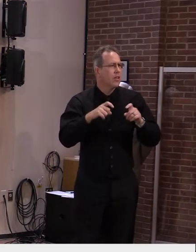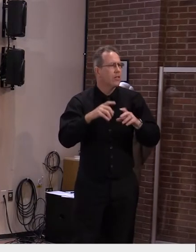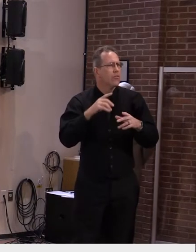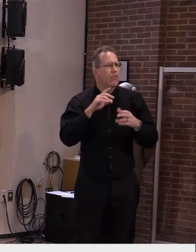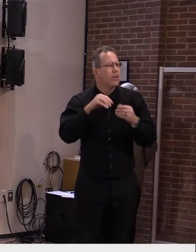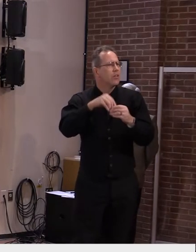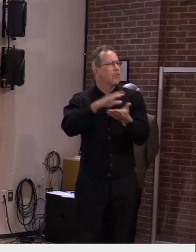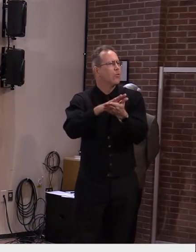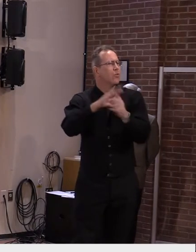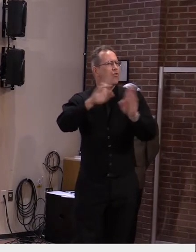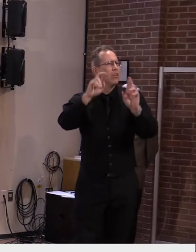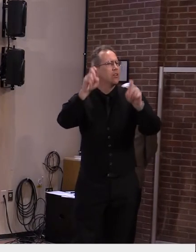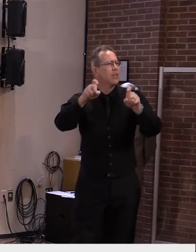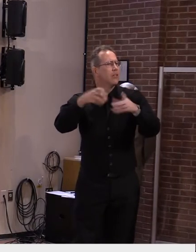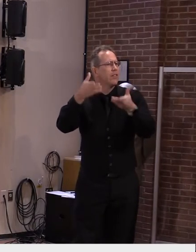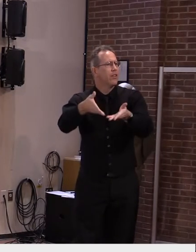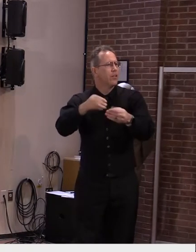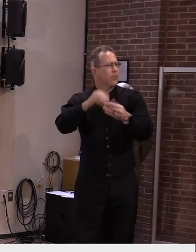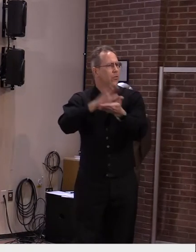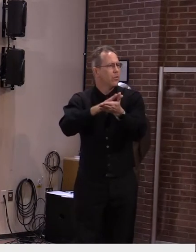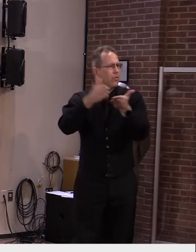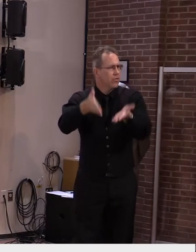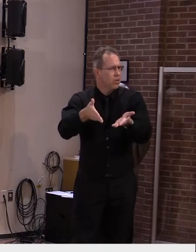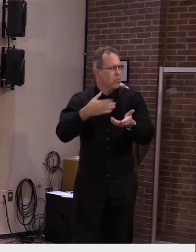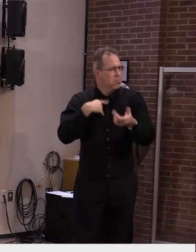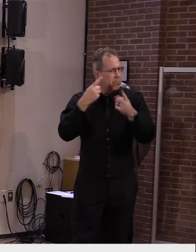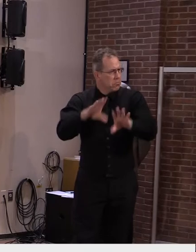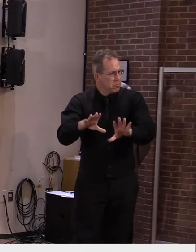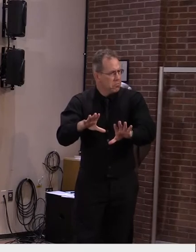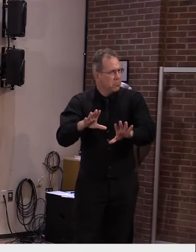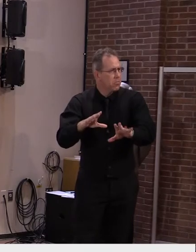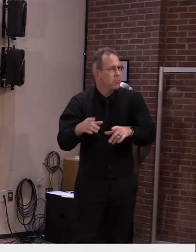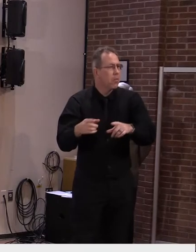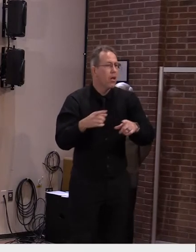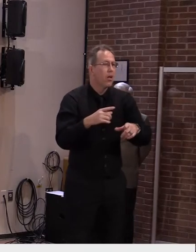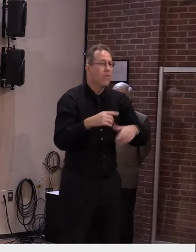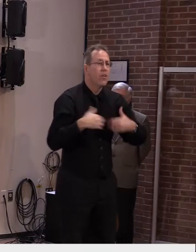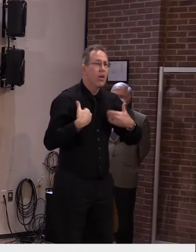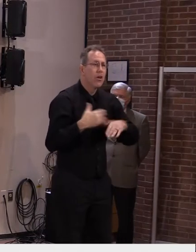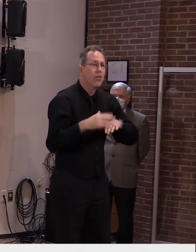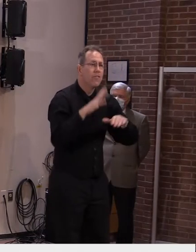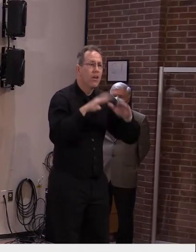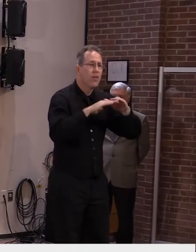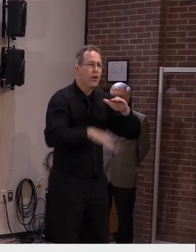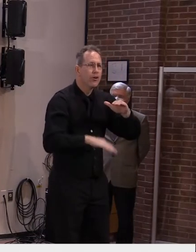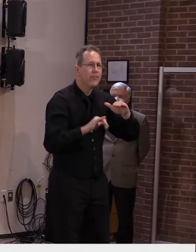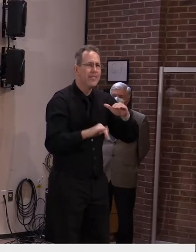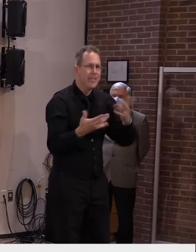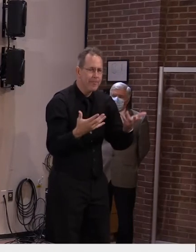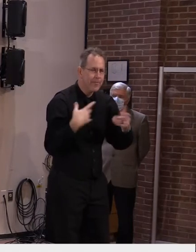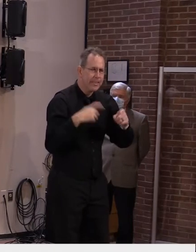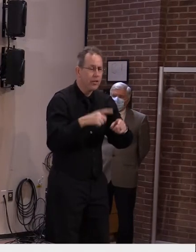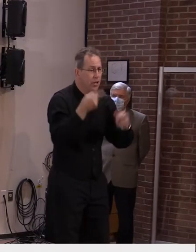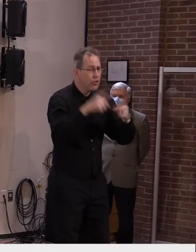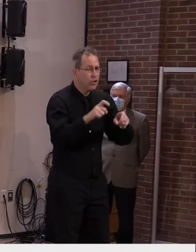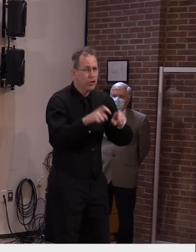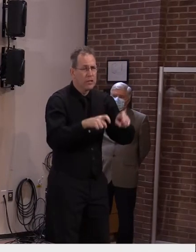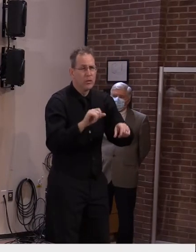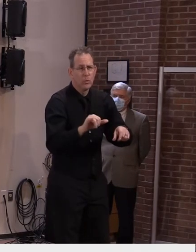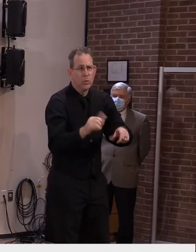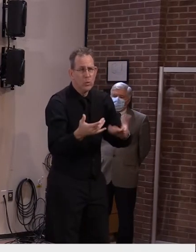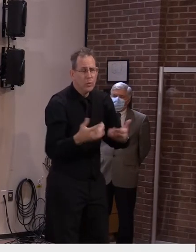system. But it is something we're interested in expanding, as you know, throughout the press conference today, I think people have acknowledged that you